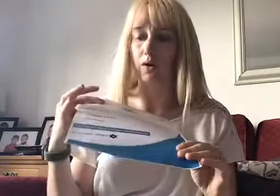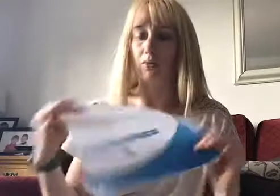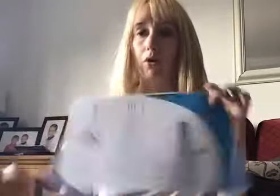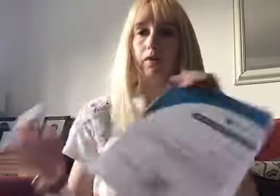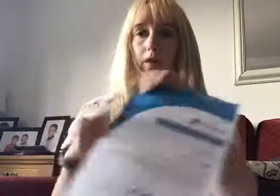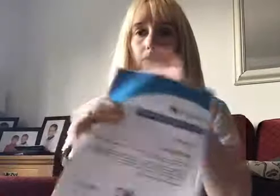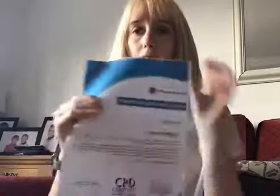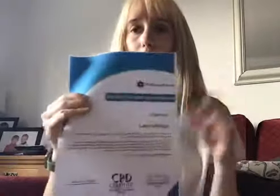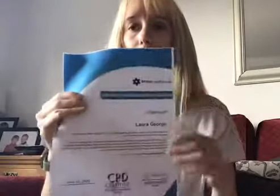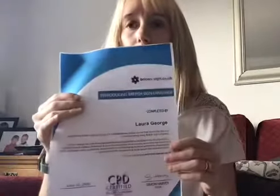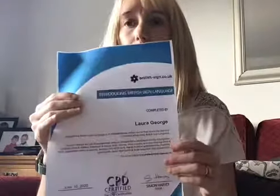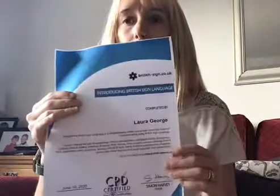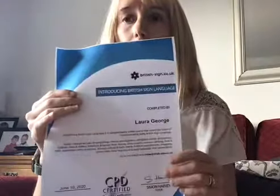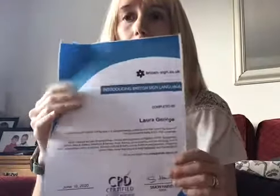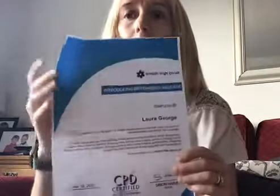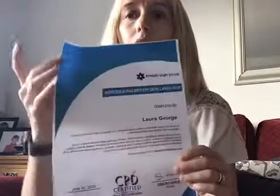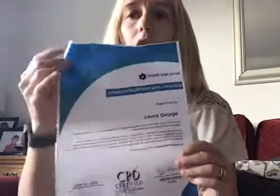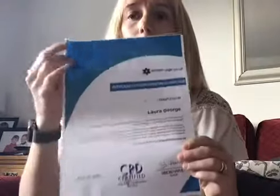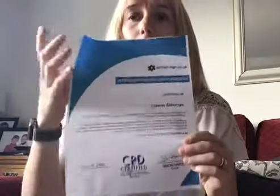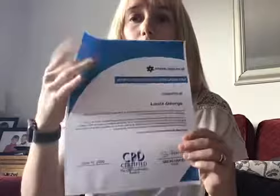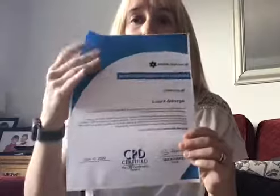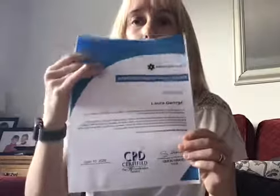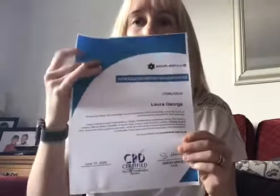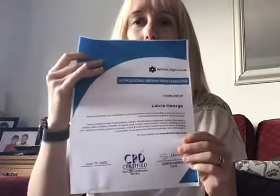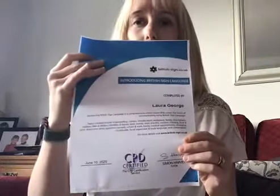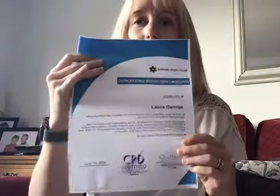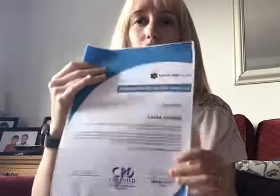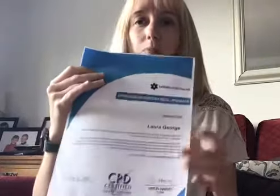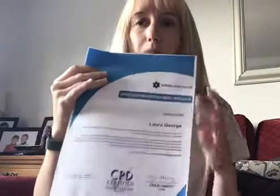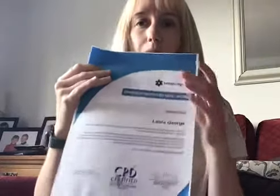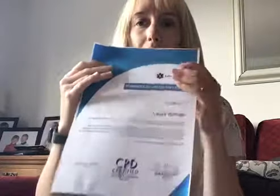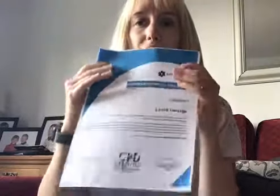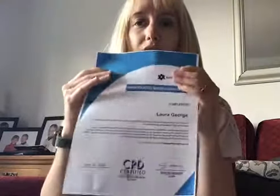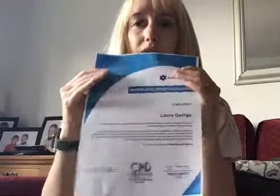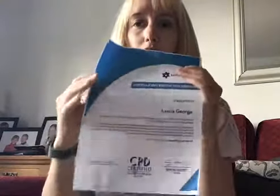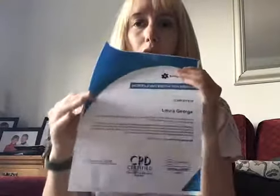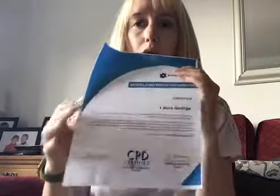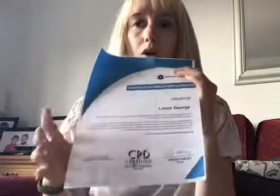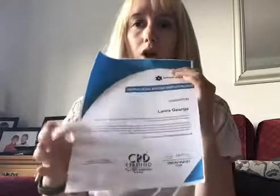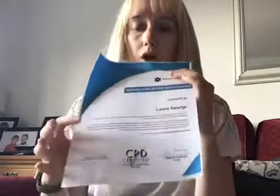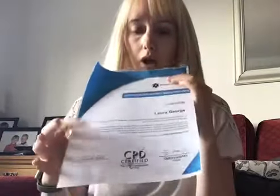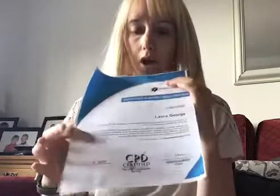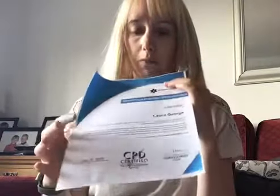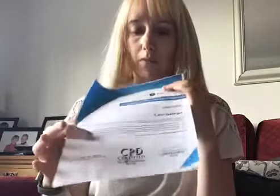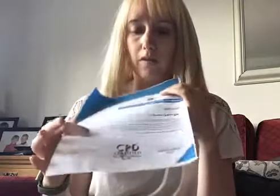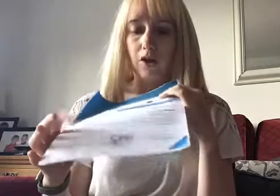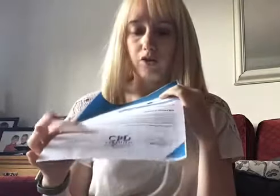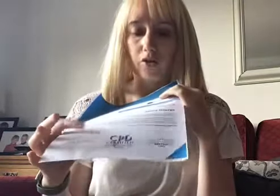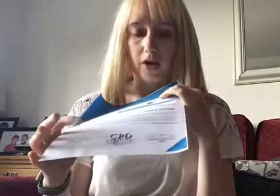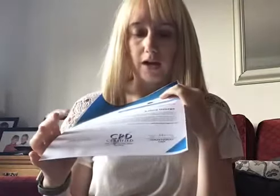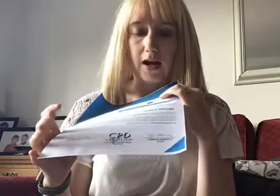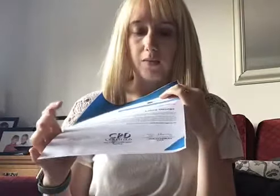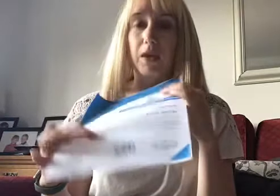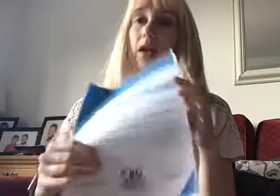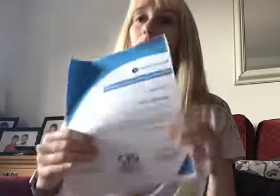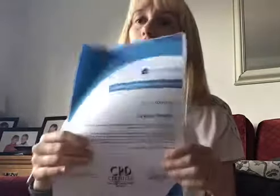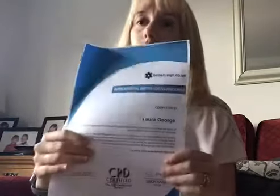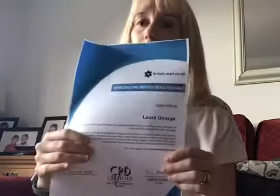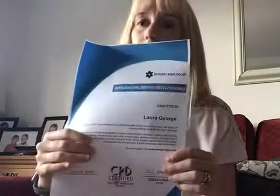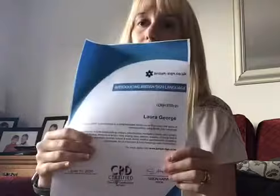passed, I got it right now, which tells people about the fact that you are certified as being able to do sign